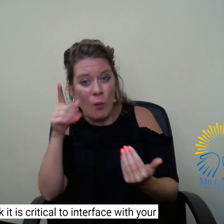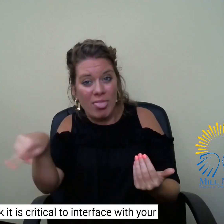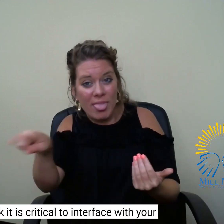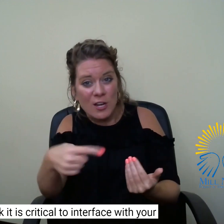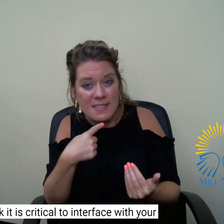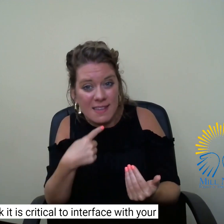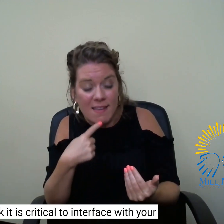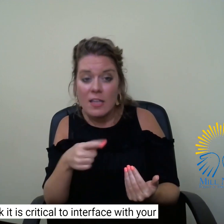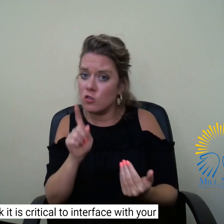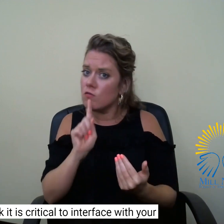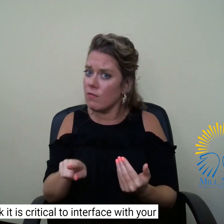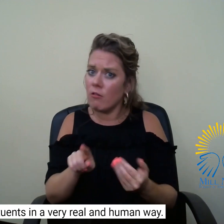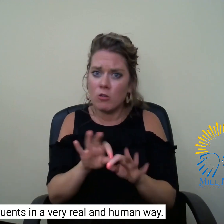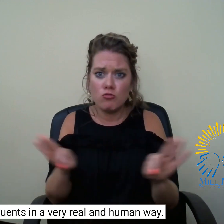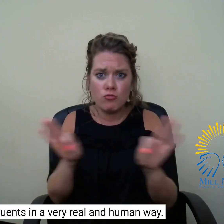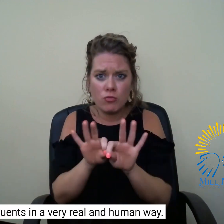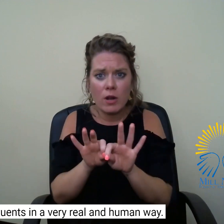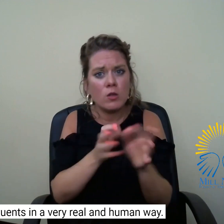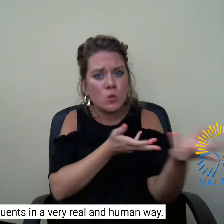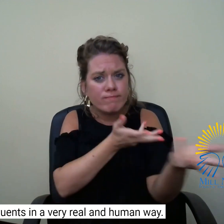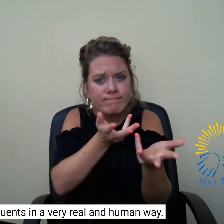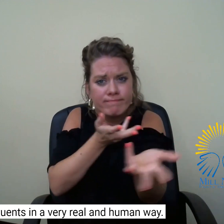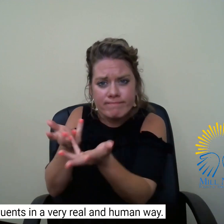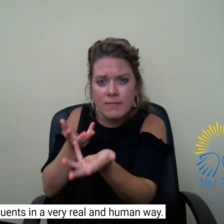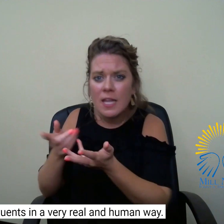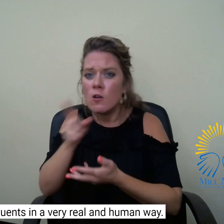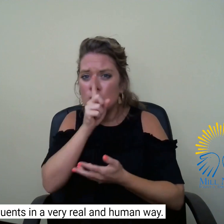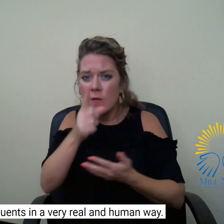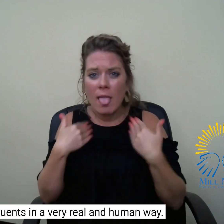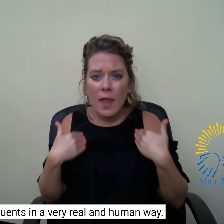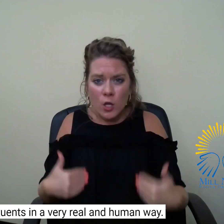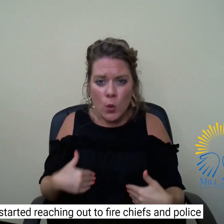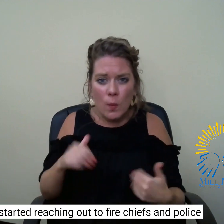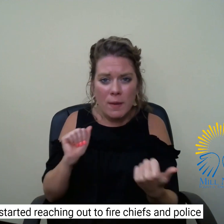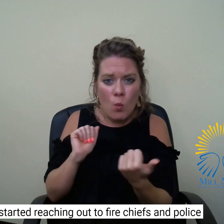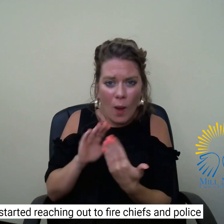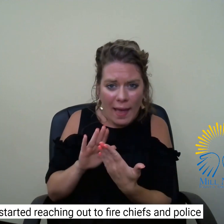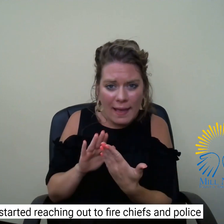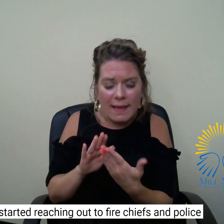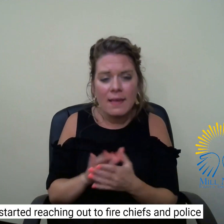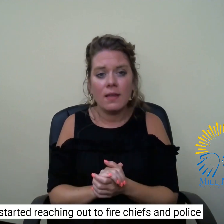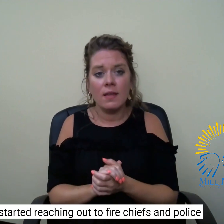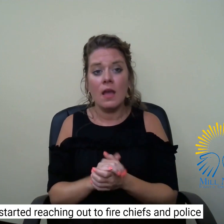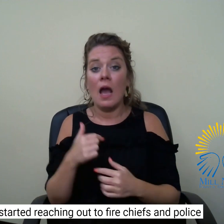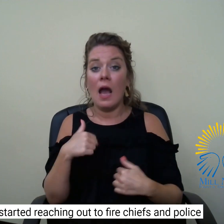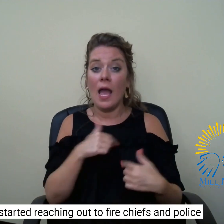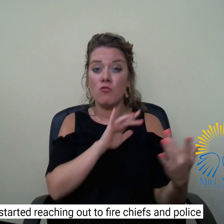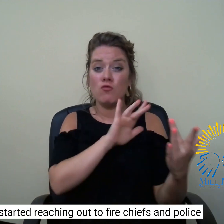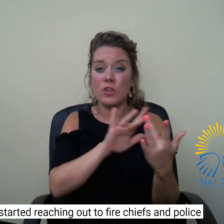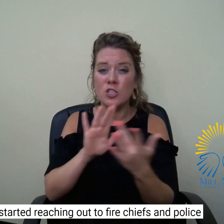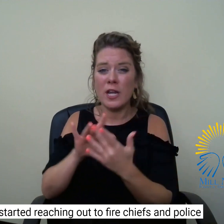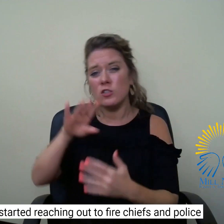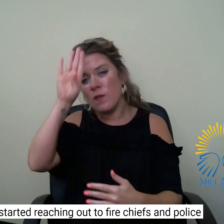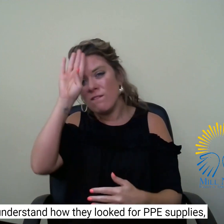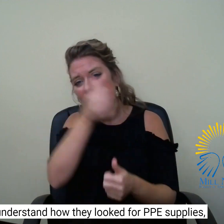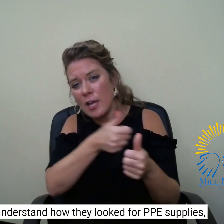to interface with your constituents in a very real and human way. And so when I started reaching out to fire chiefs and police chiefs to